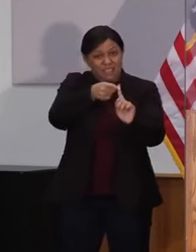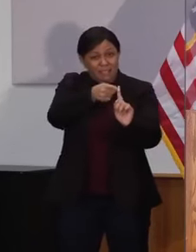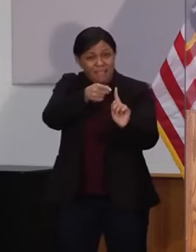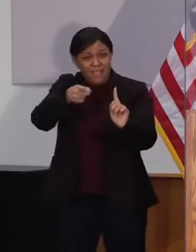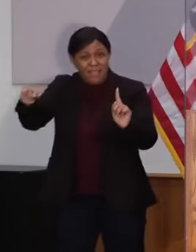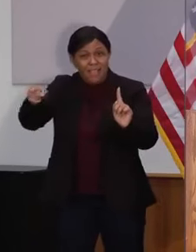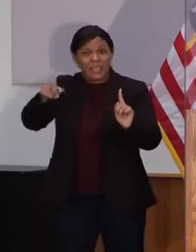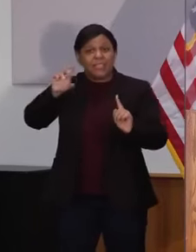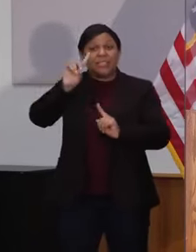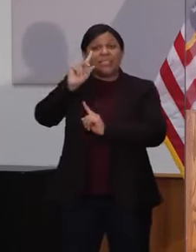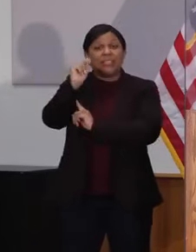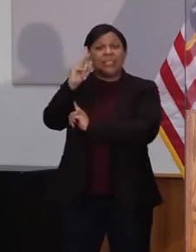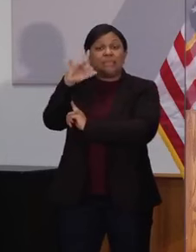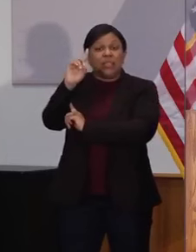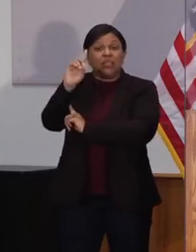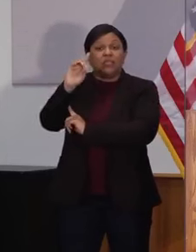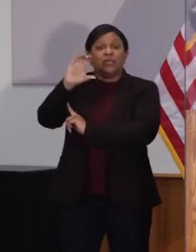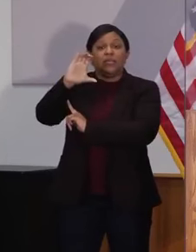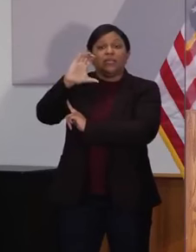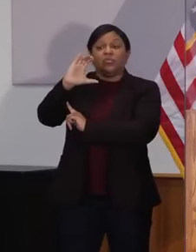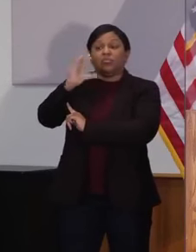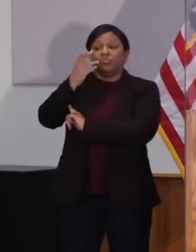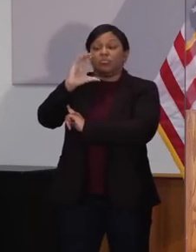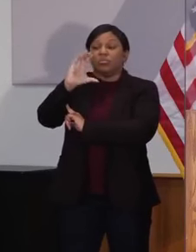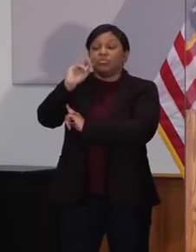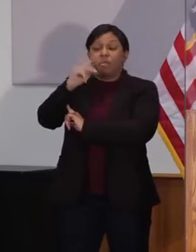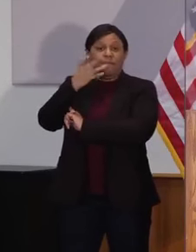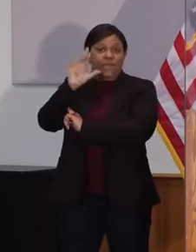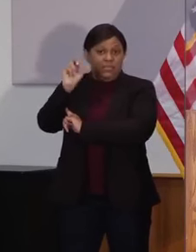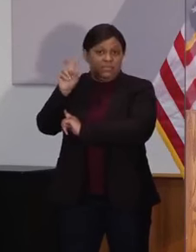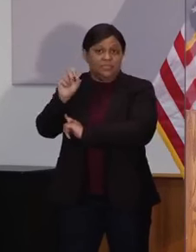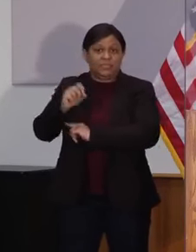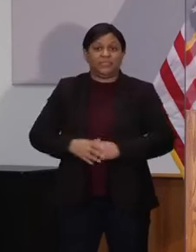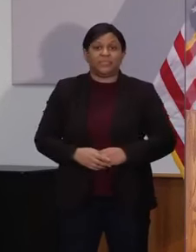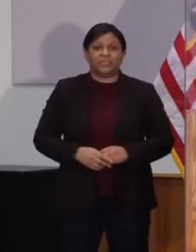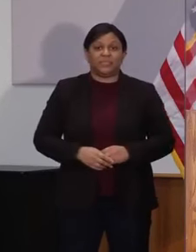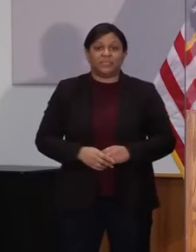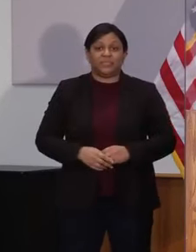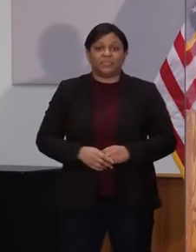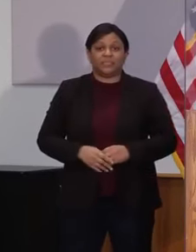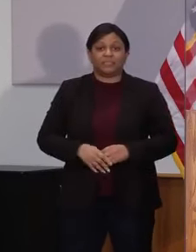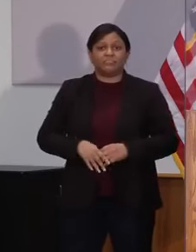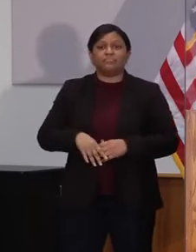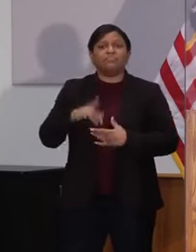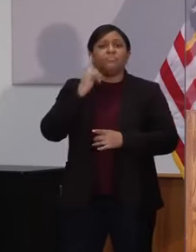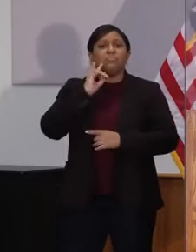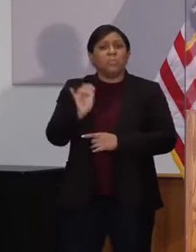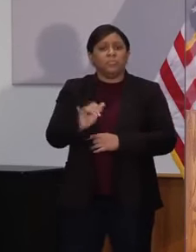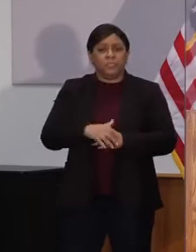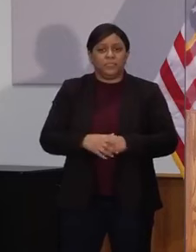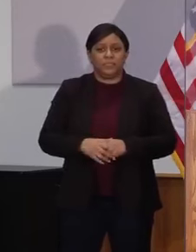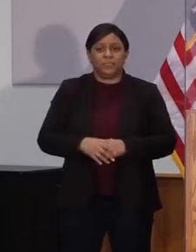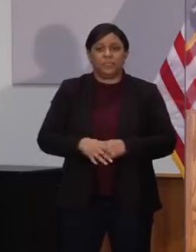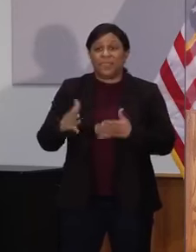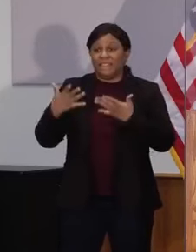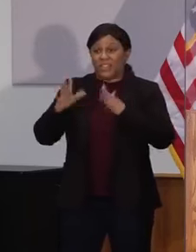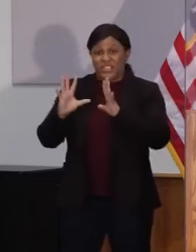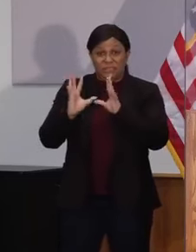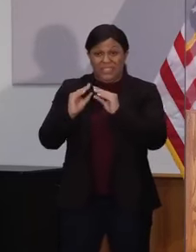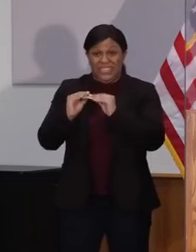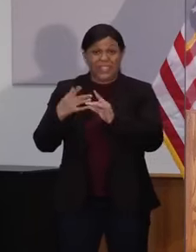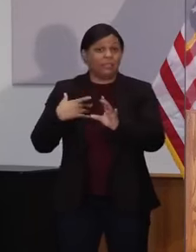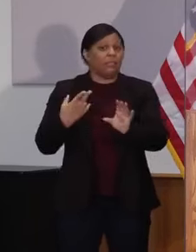next meeting was actually over in North Minneapolis, where I met with black church leaders who are very, very concerned about what's going to